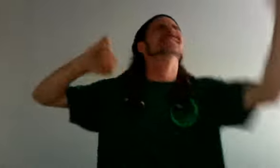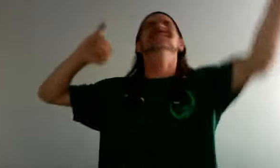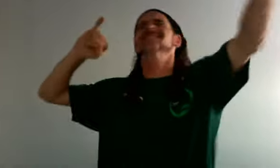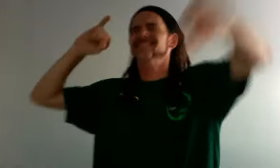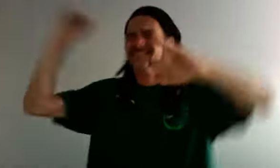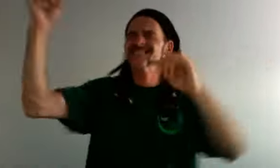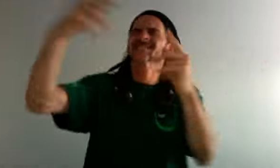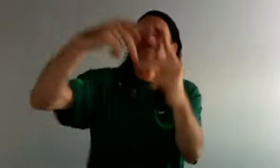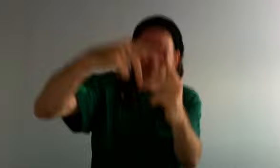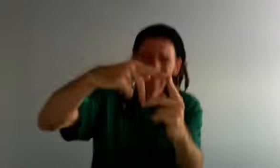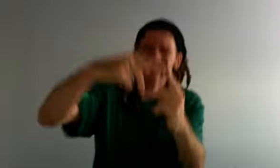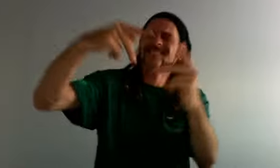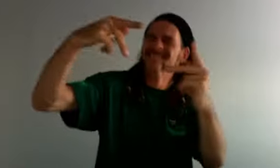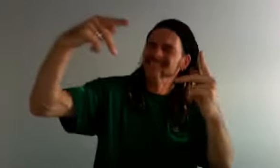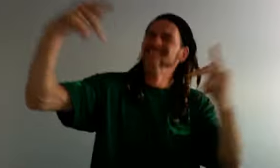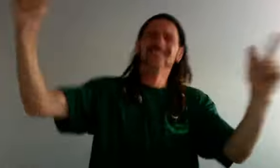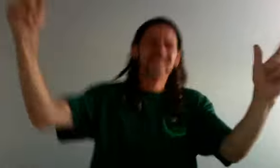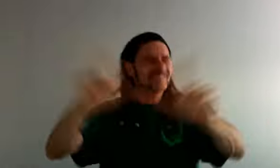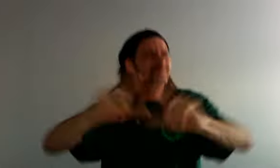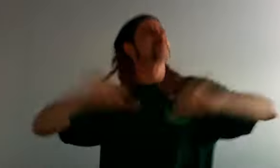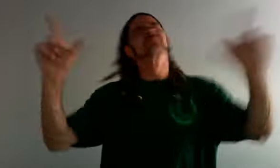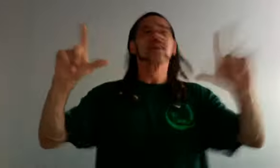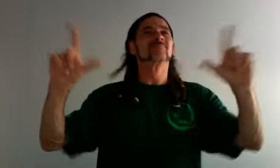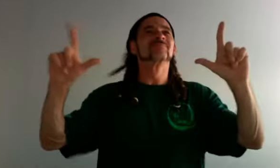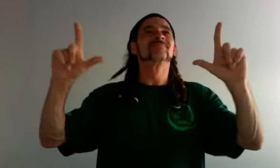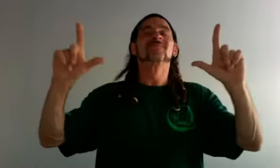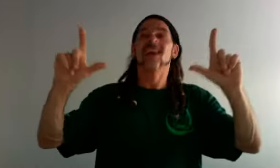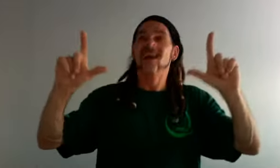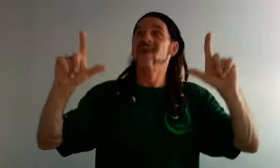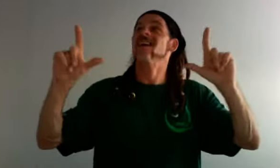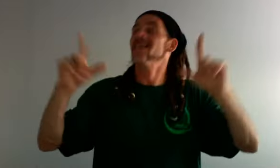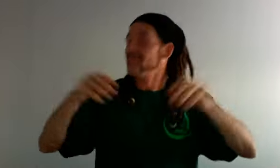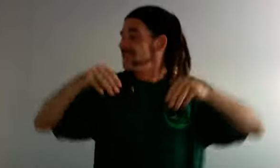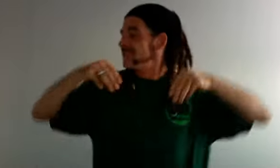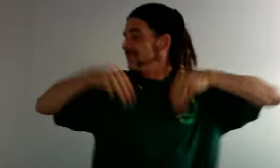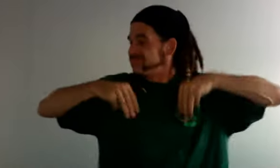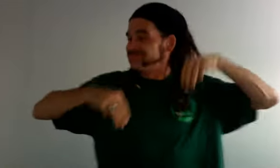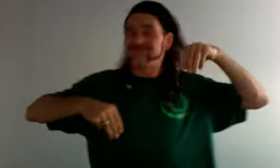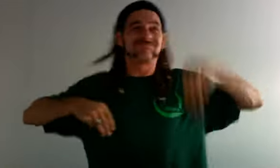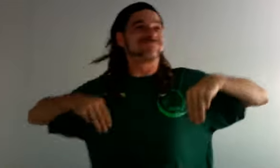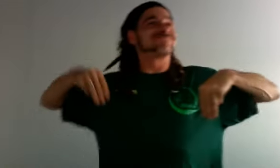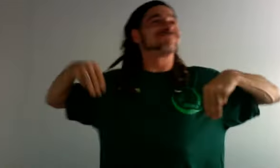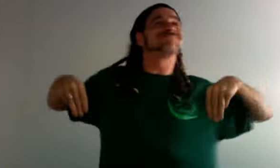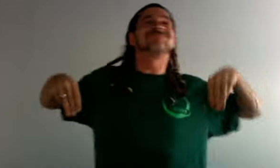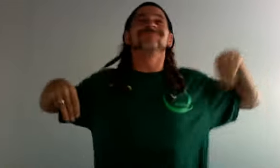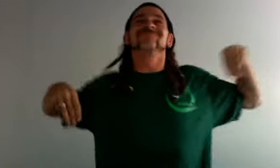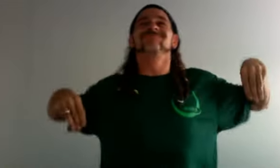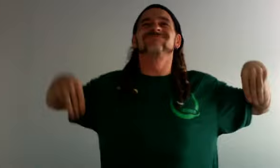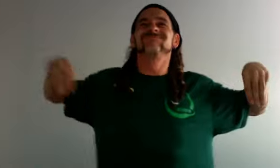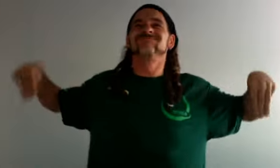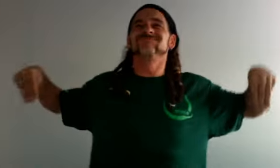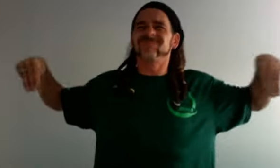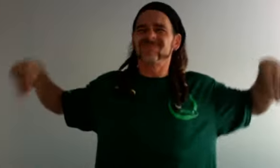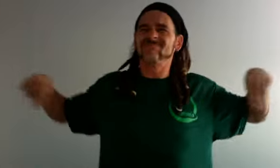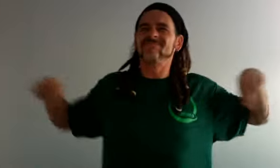any prison gang would be happy to get their hands on Sean Gates. It's a killer being killed for me now, so I'll spend my time in protective